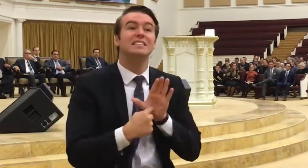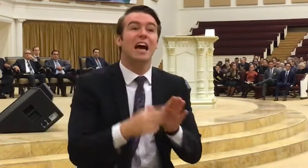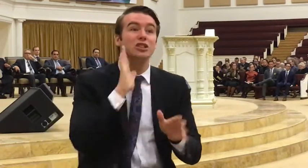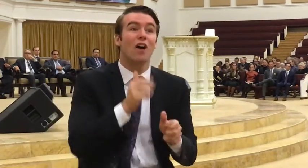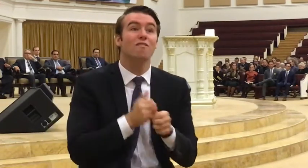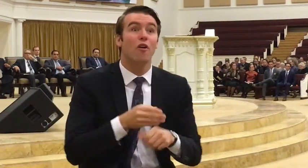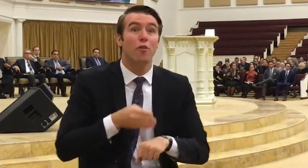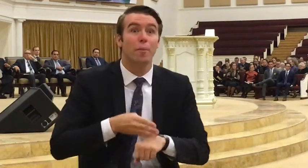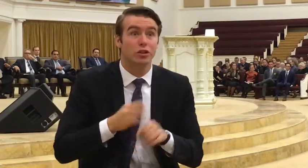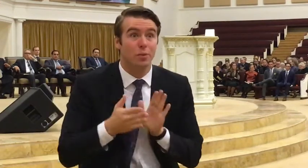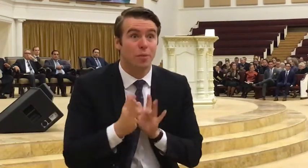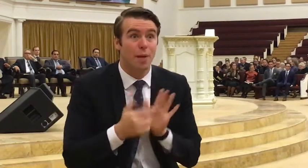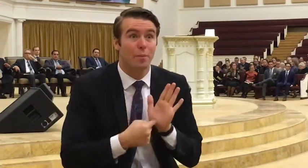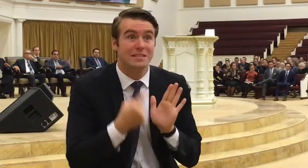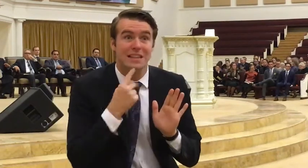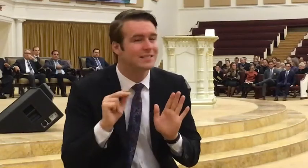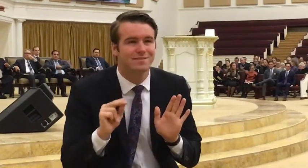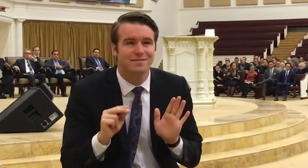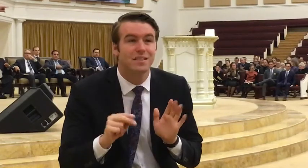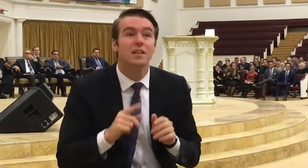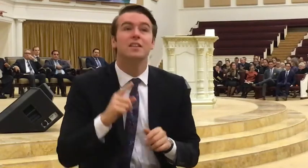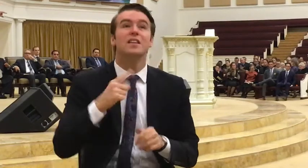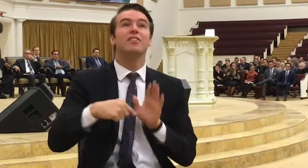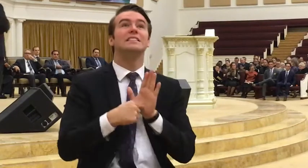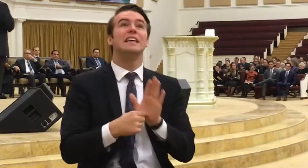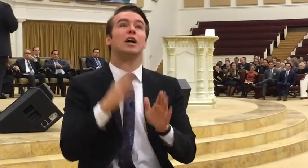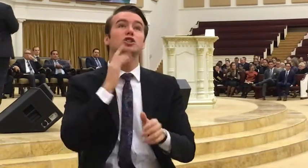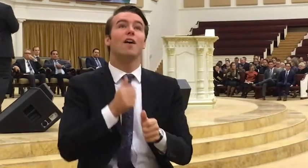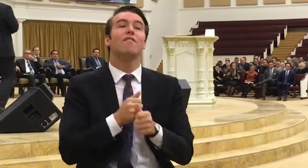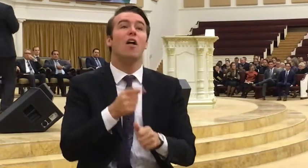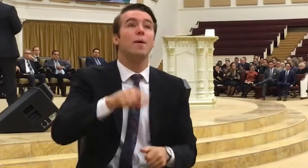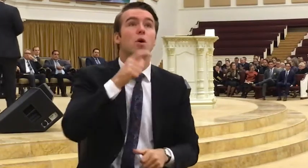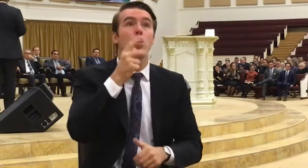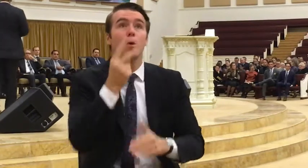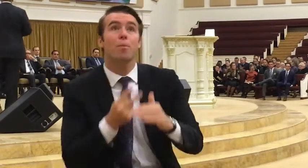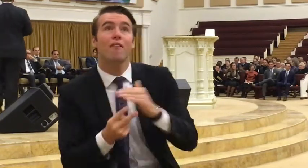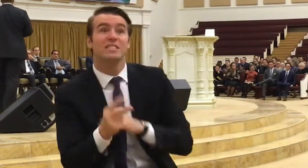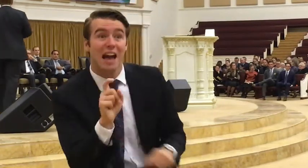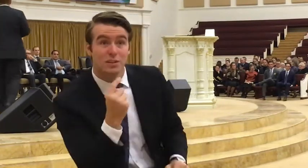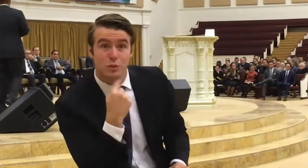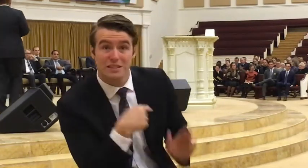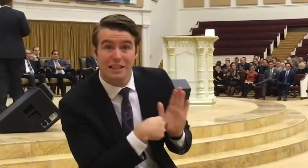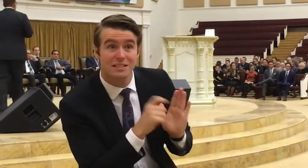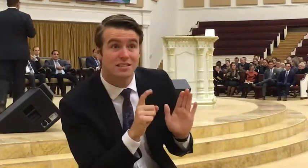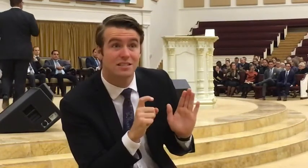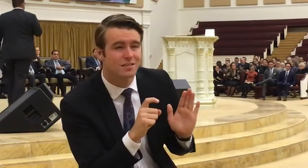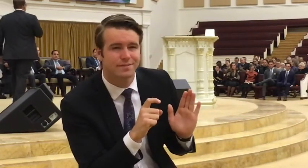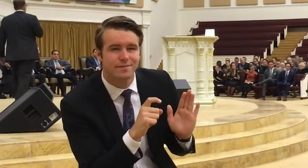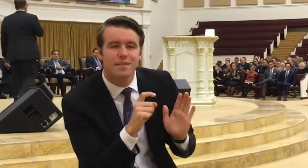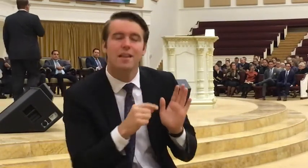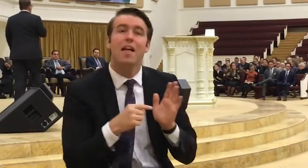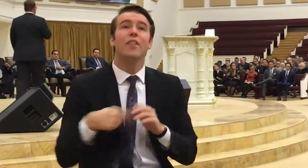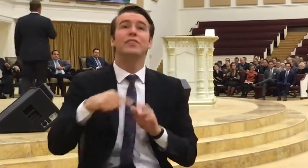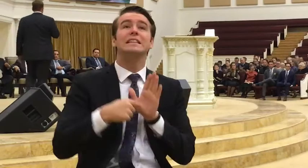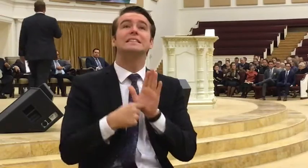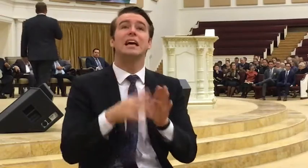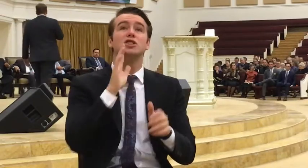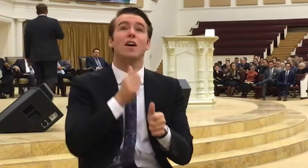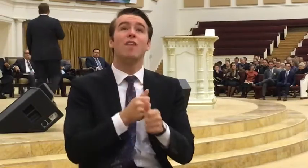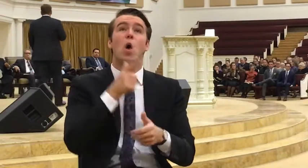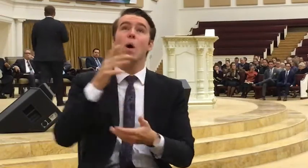No. These signs shall follow them that prophesy. Come These signs shall follow them that